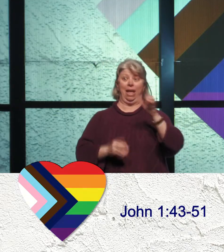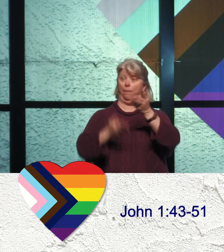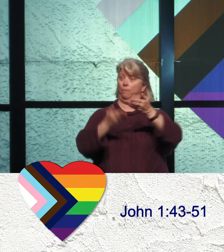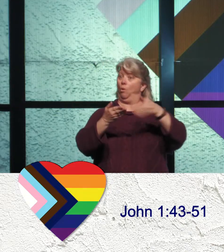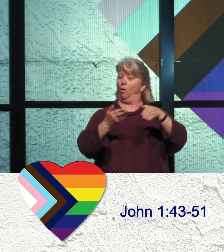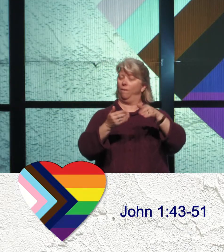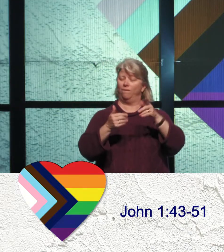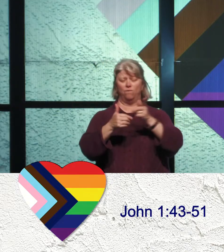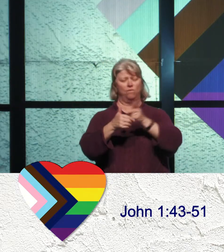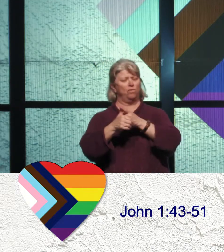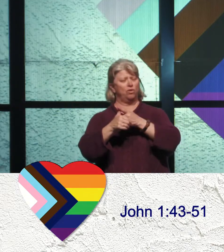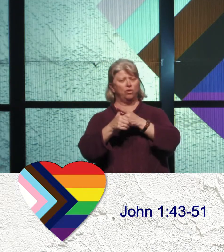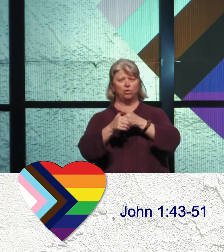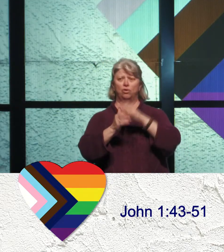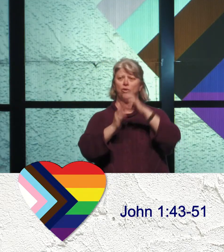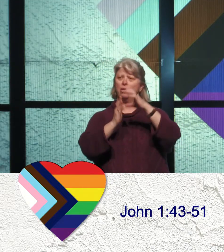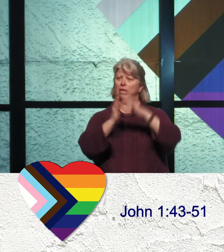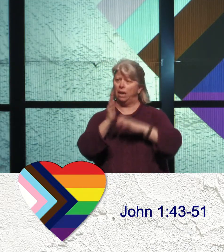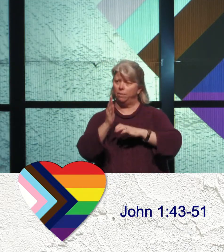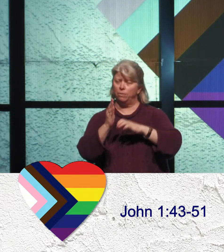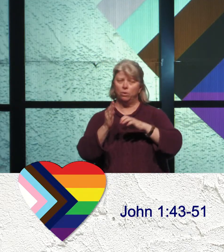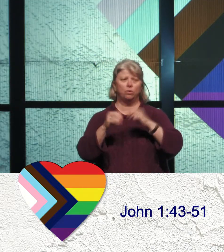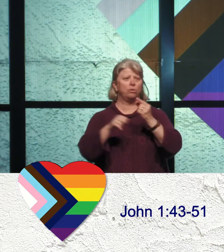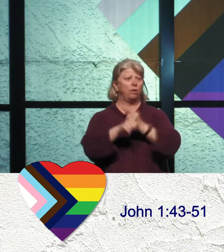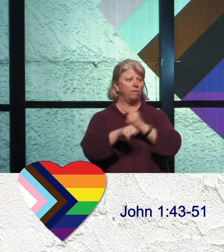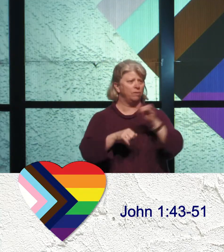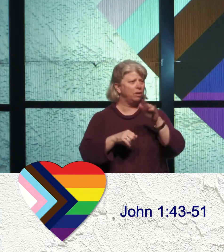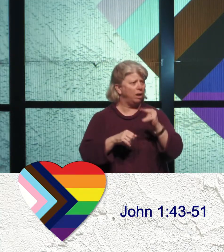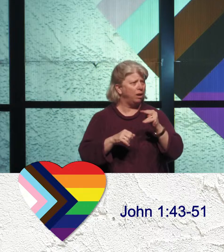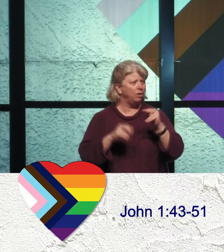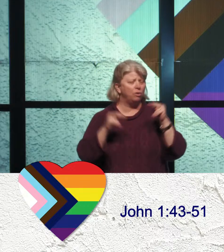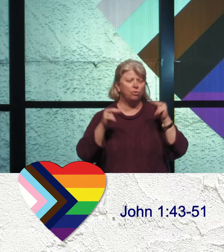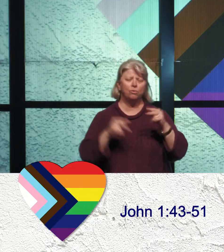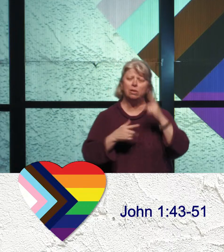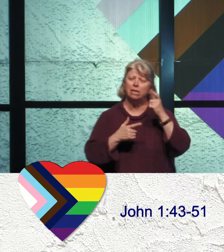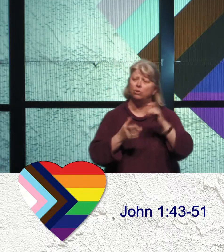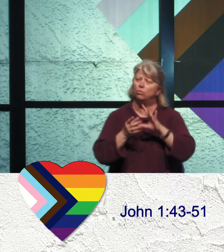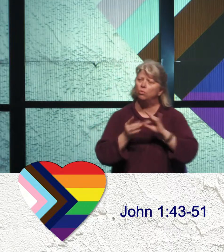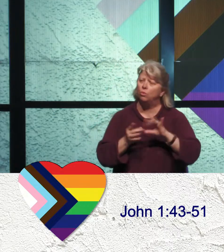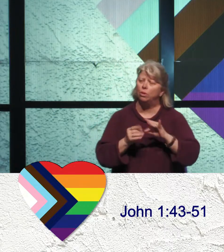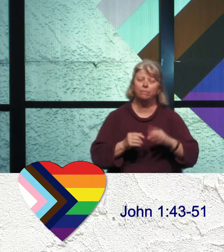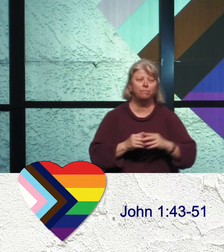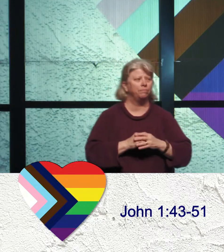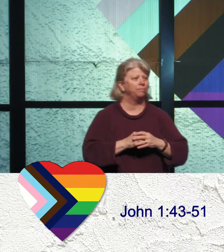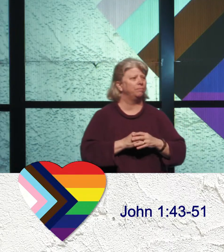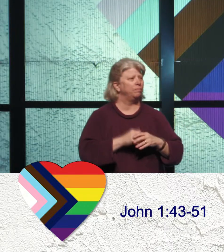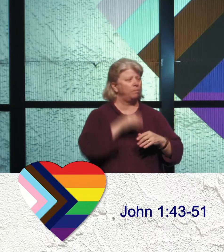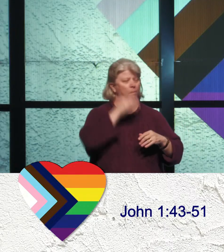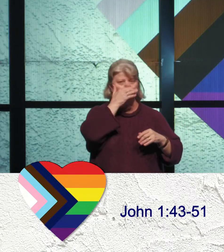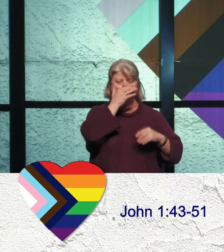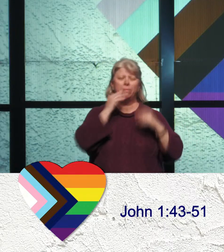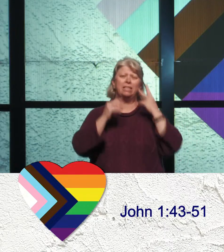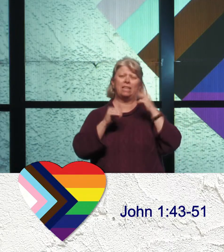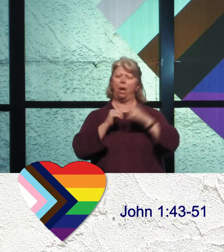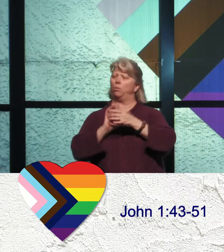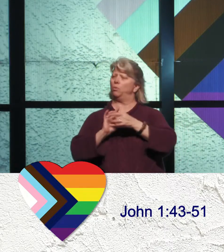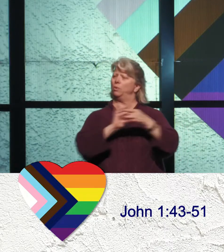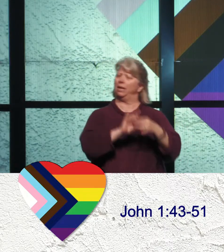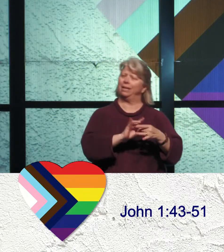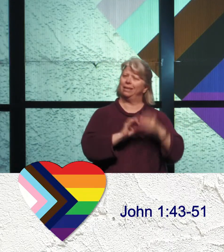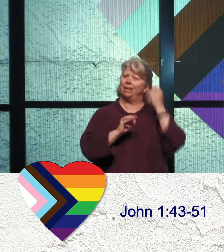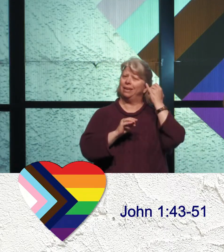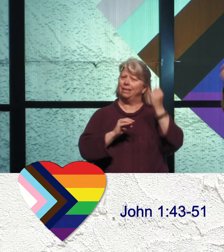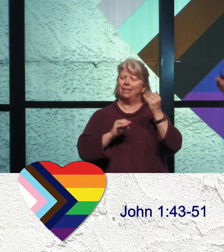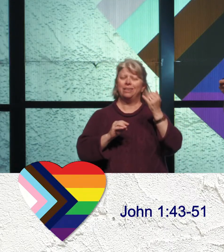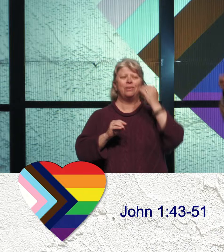of the very first chapter of the Gospel of John. I just want to look at a really interesting story and see how it relates to this idea